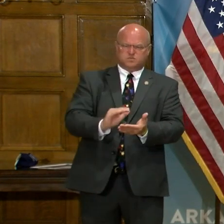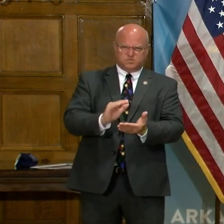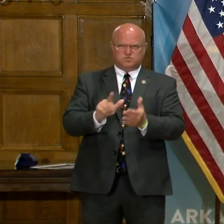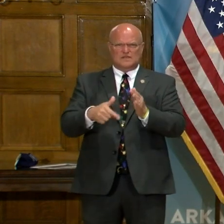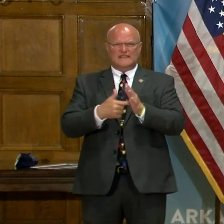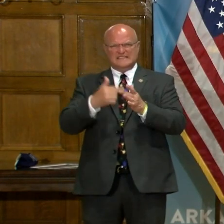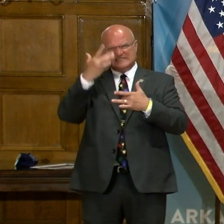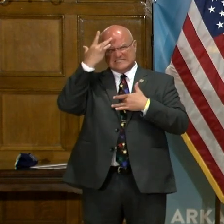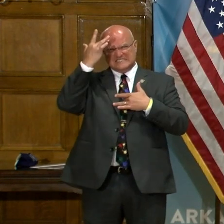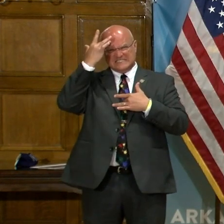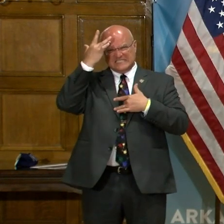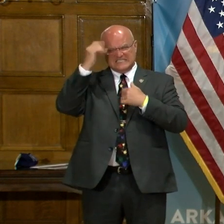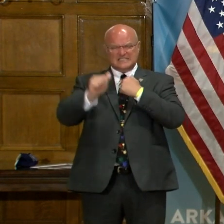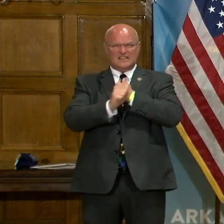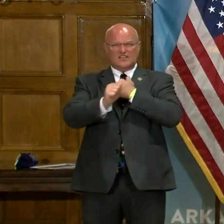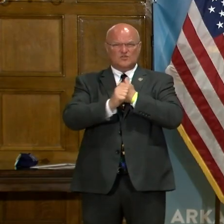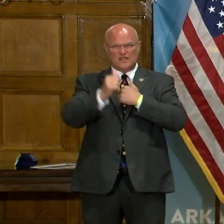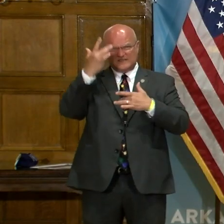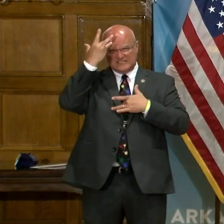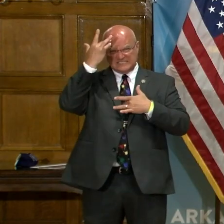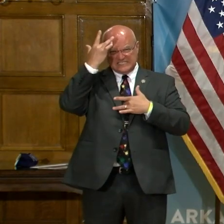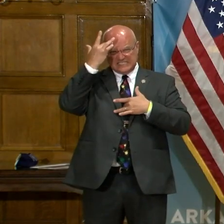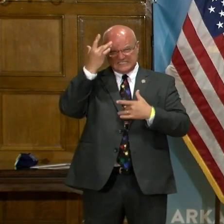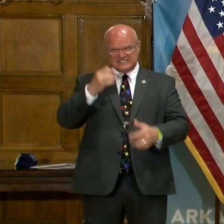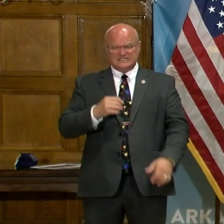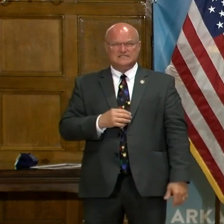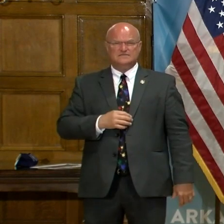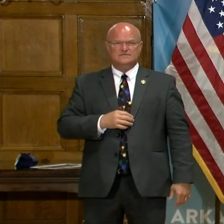this disease and the threat of disease?